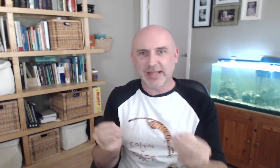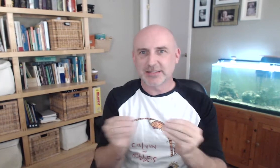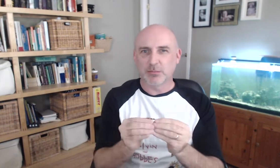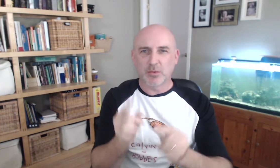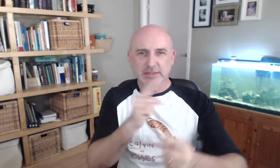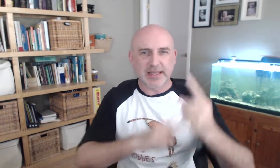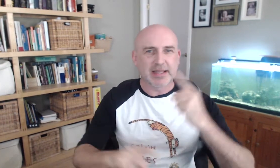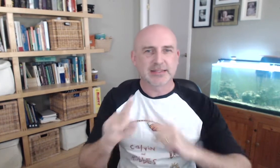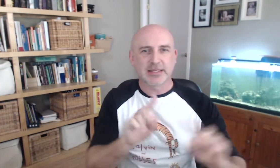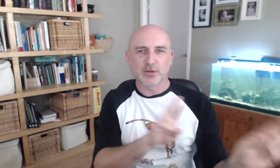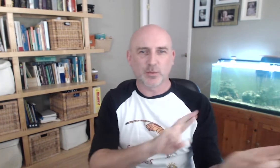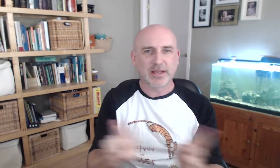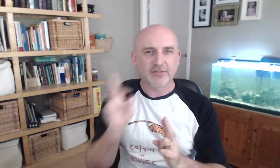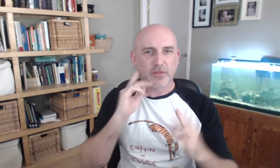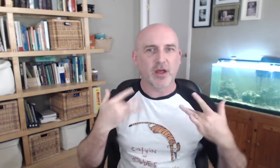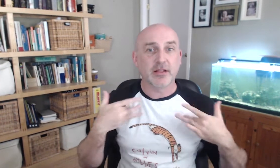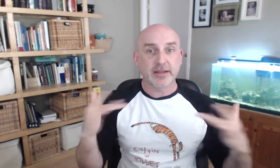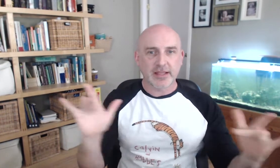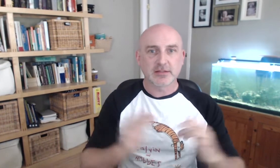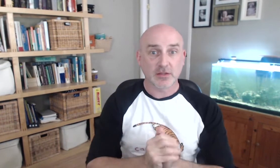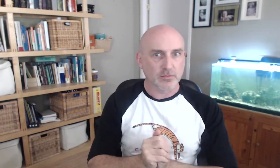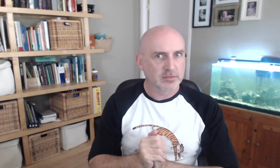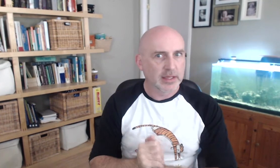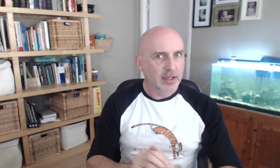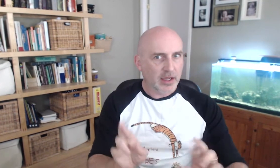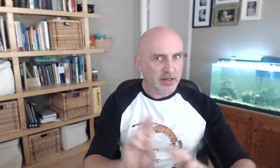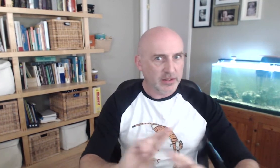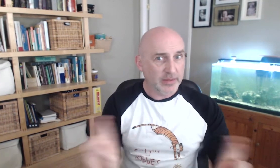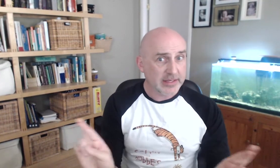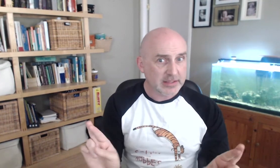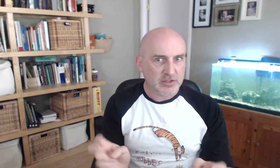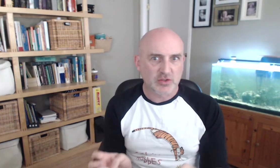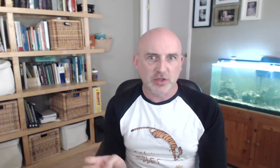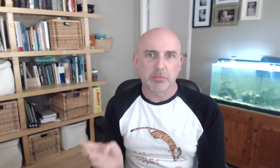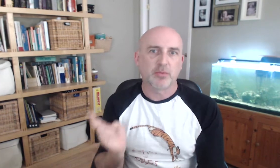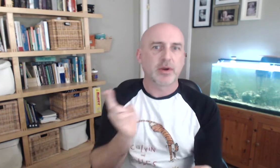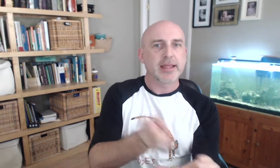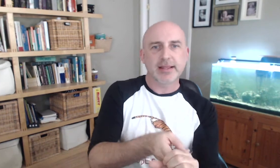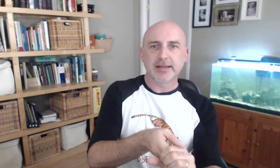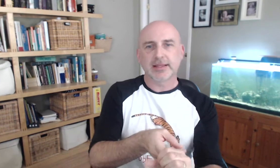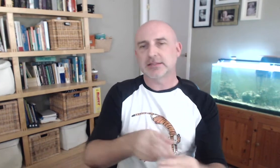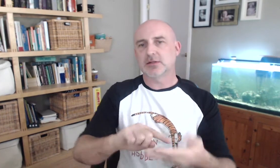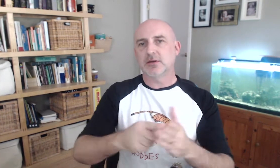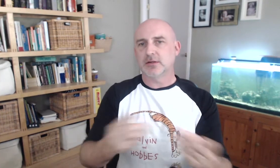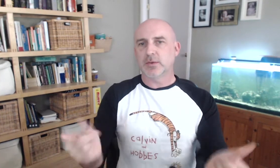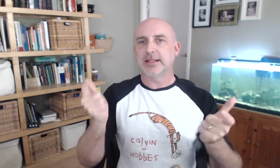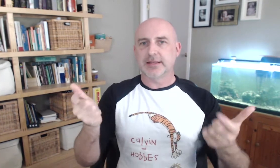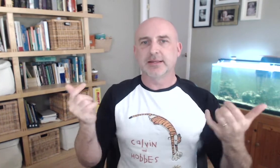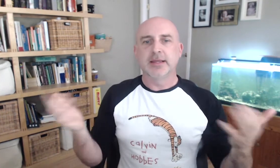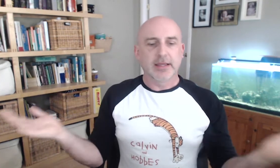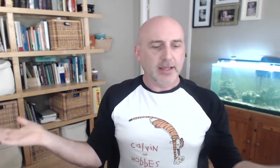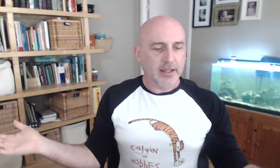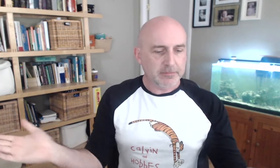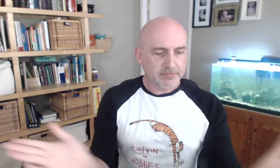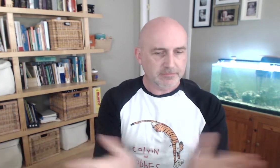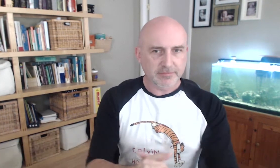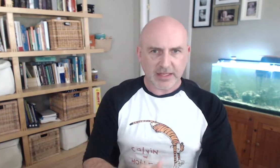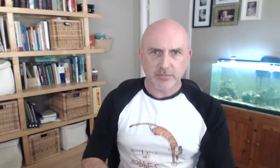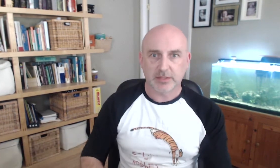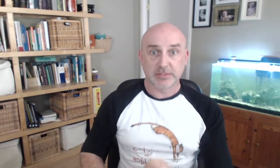some more signs and get you ready for the holiday. So, are you ready? Let's jump right in and get started quickly. I'm going to